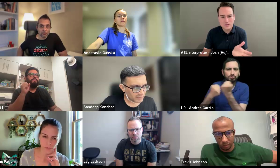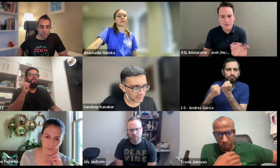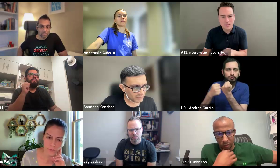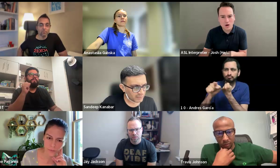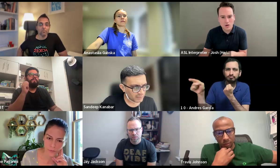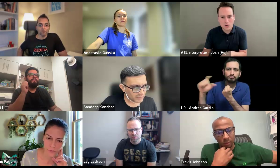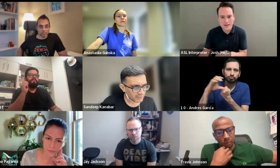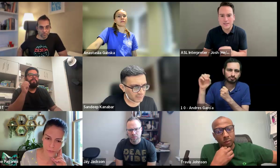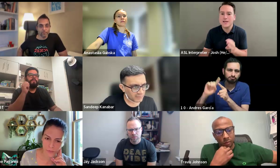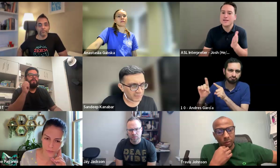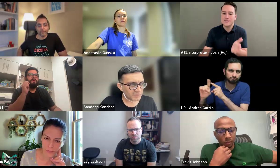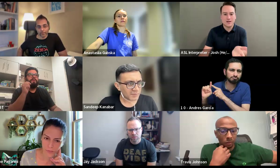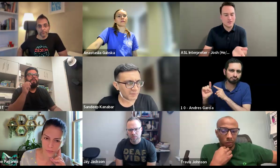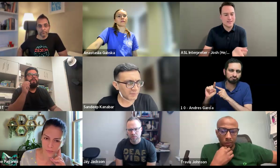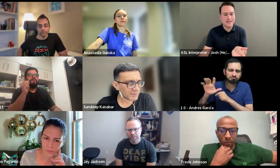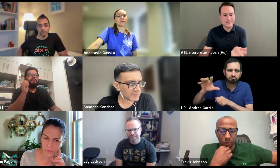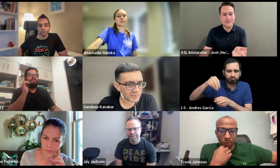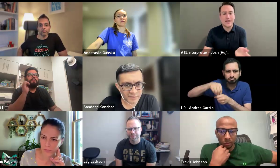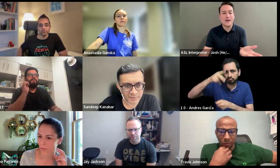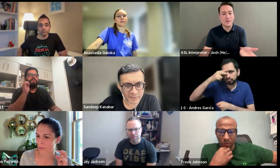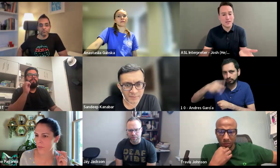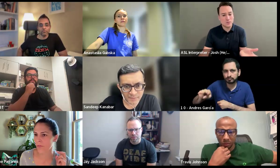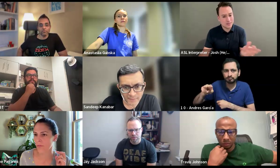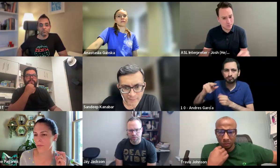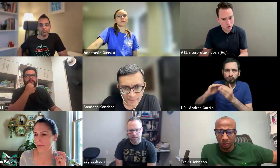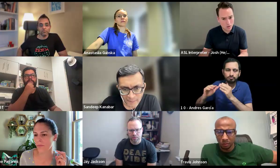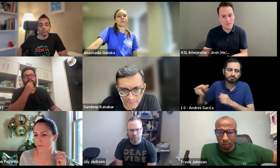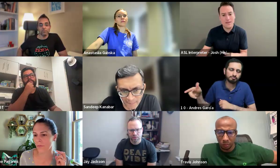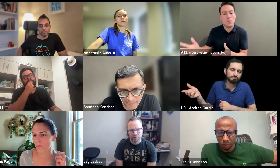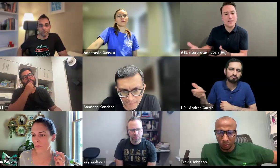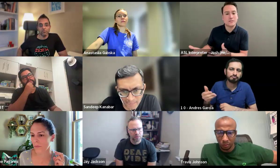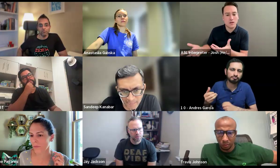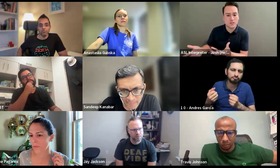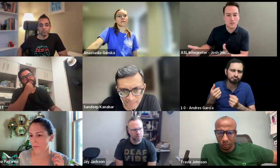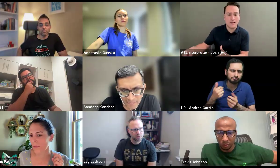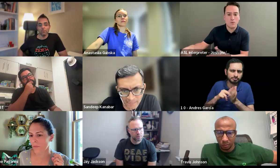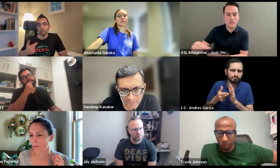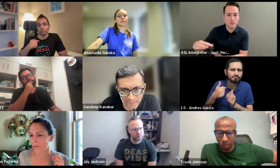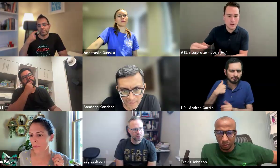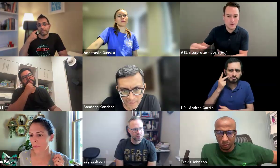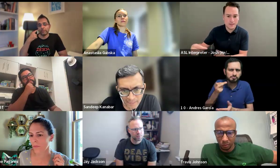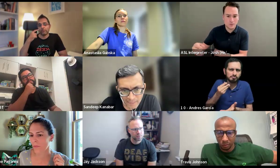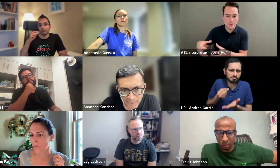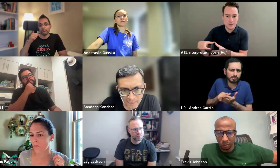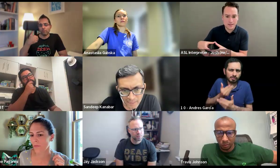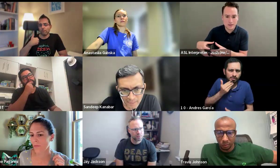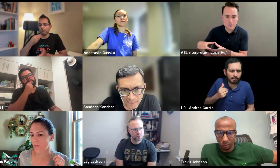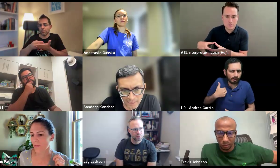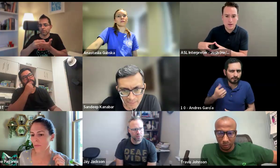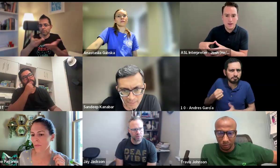AWS was a partner, correct? This is Andres. Yes, AWS was a partner, but it was sponsored by multiple companies within Mexico.